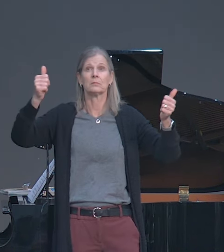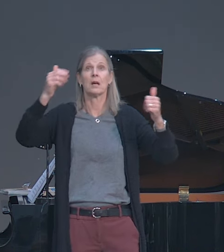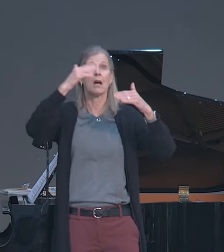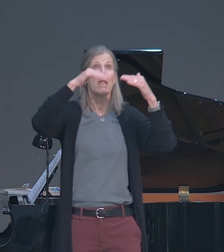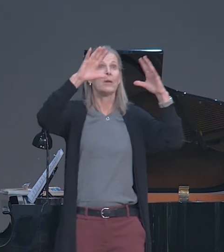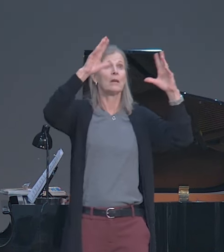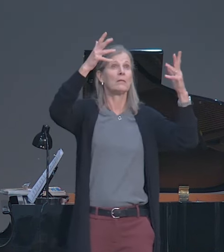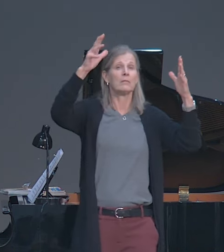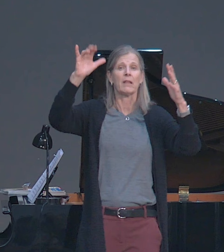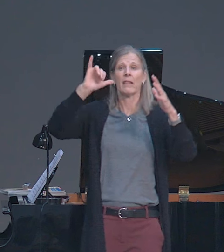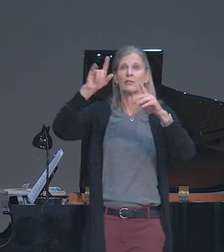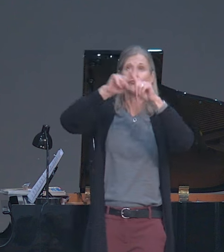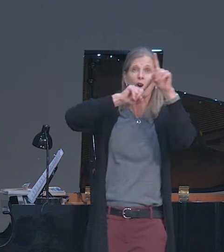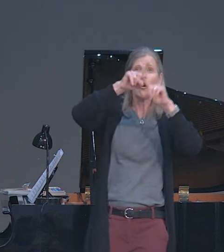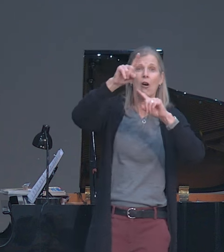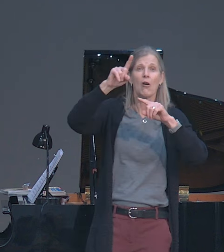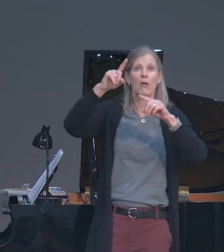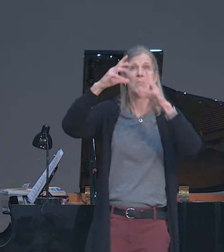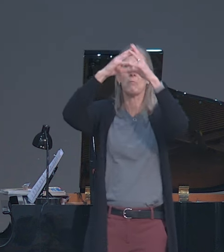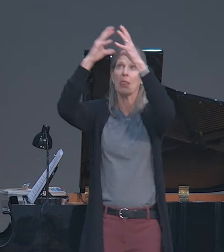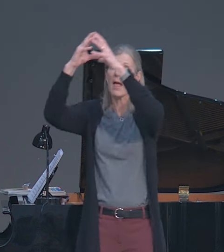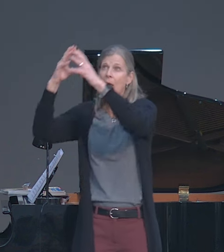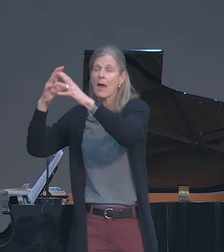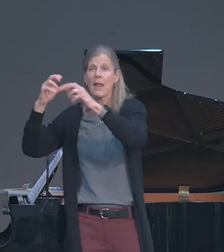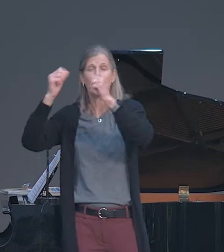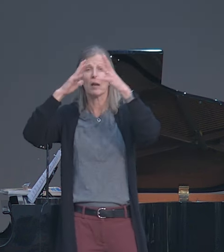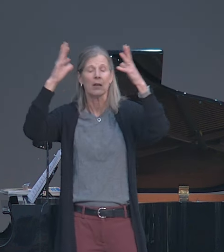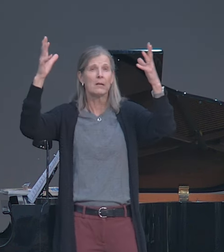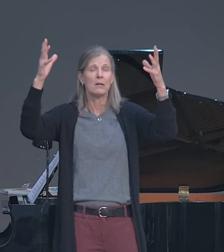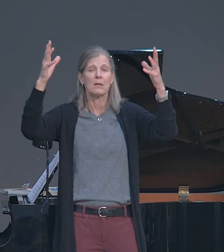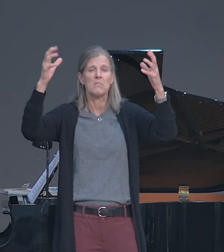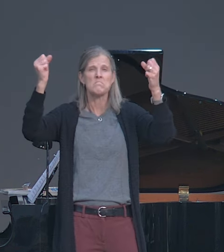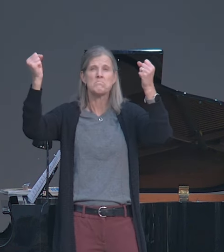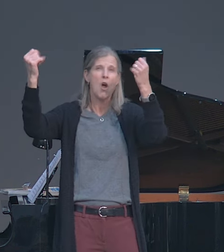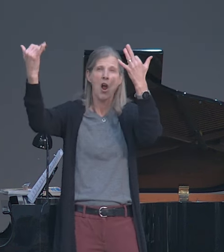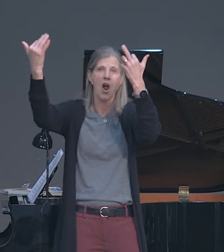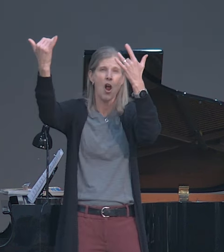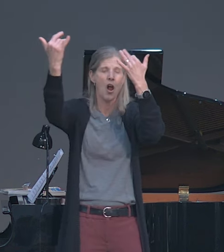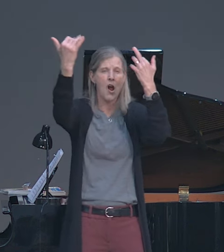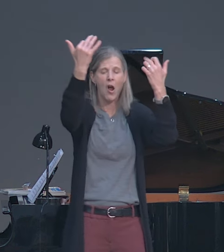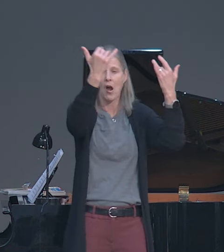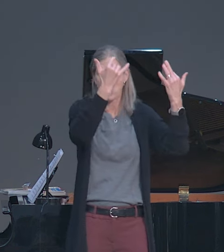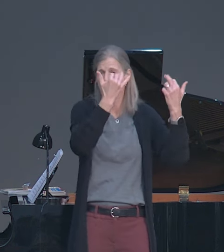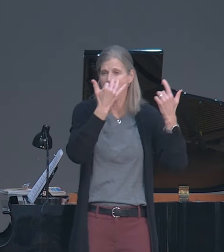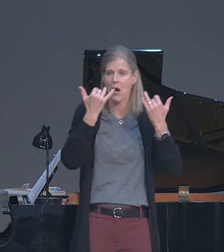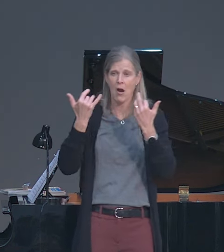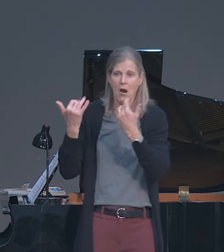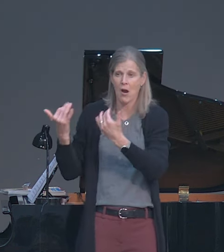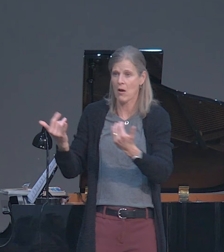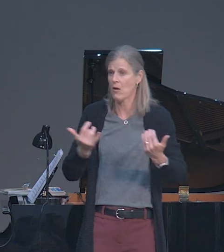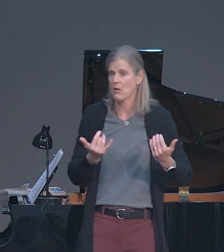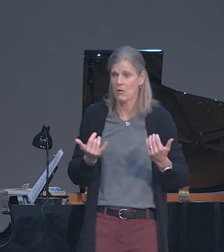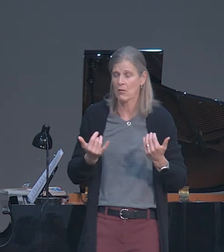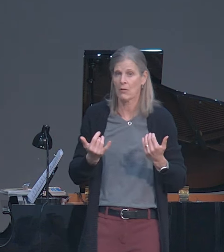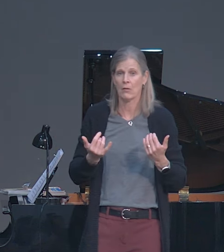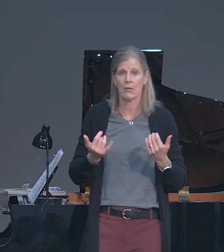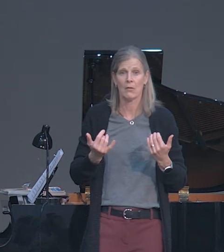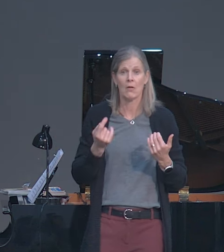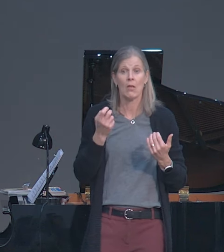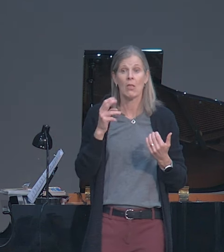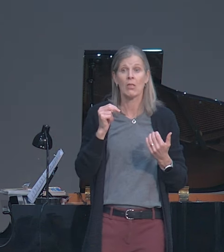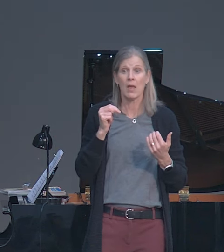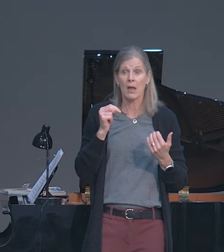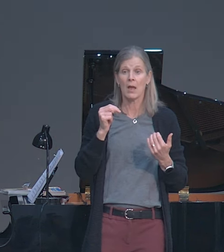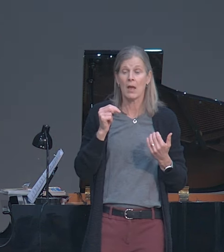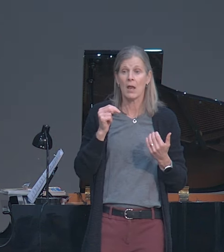will be like all the stars and the planets and everything, will be burned up. And then notice this,